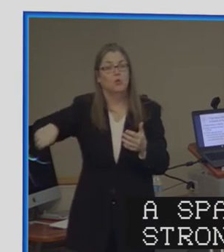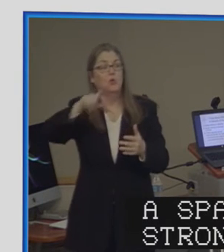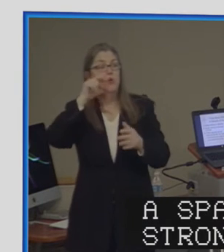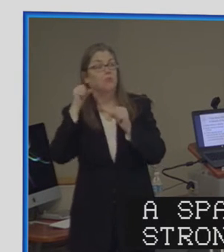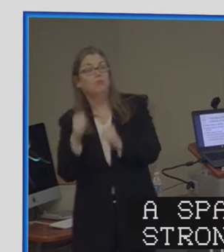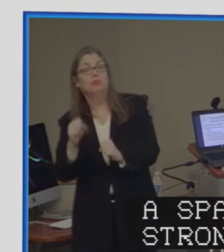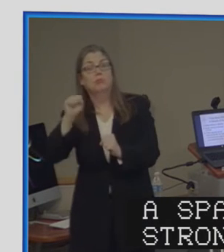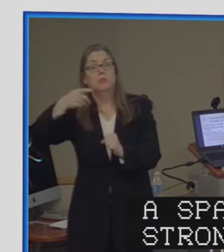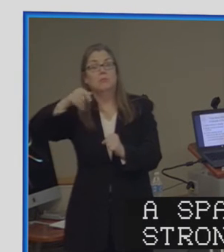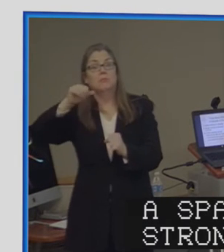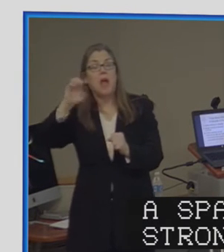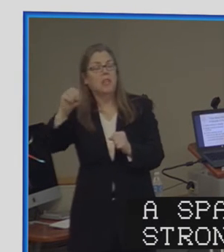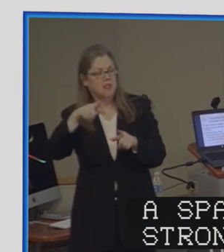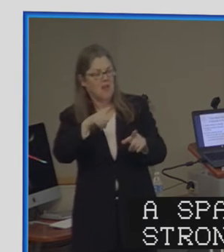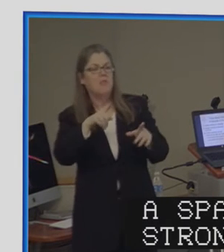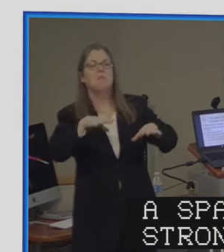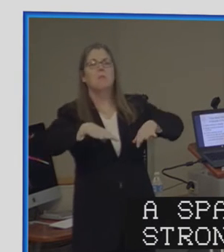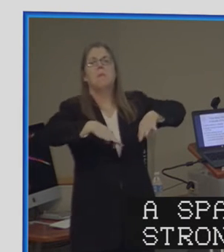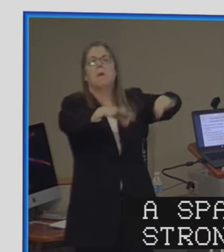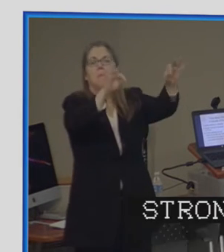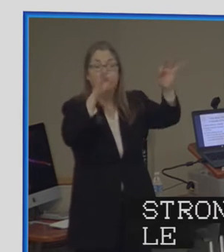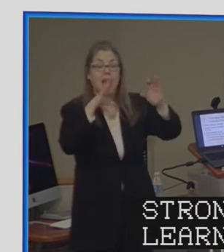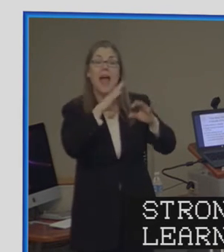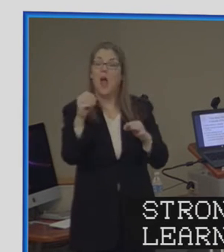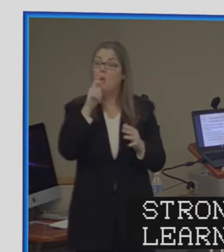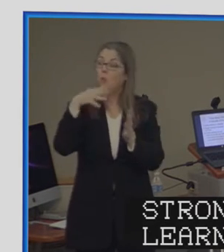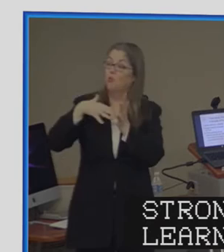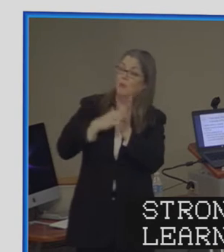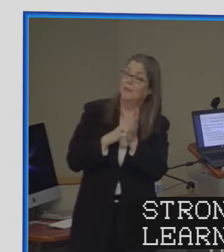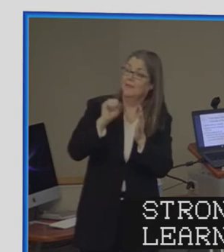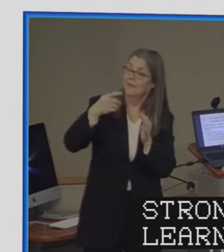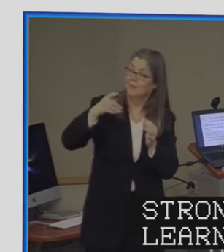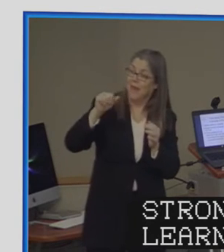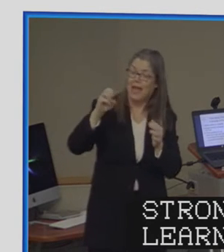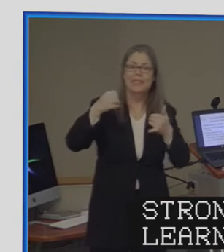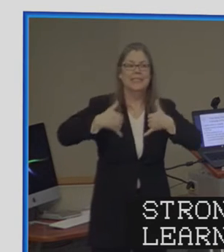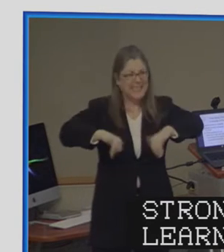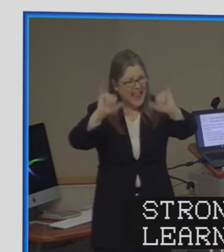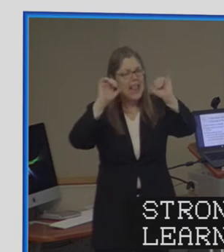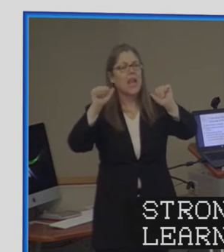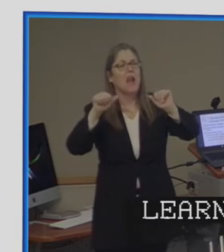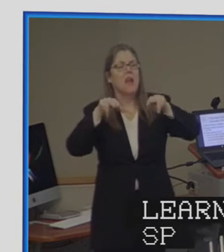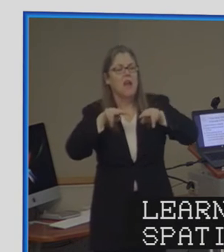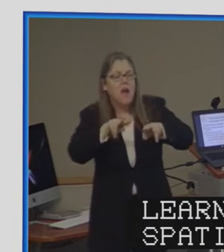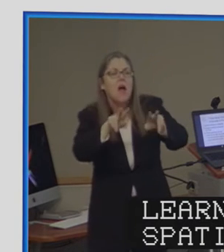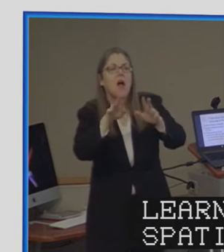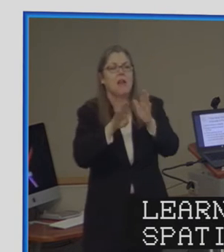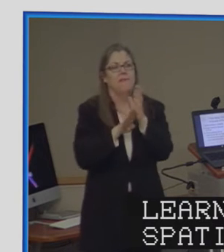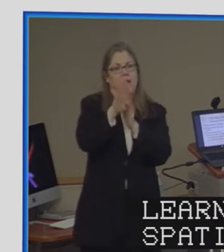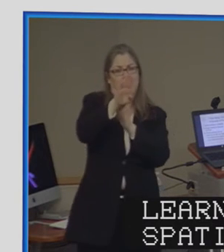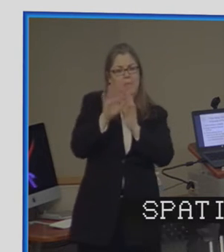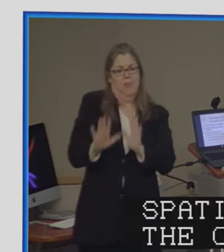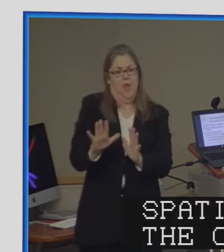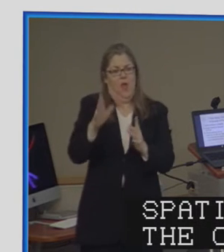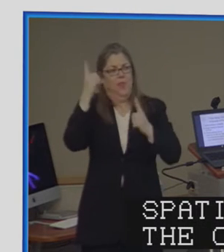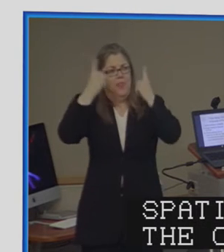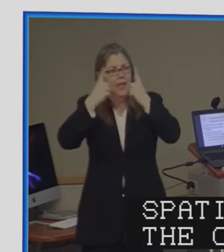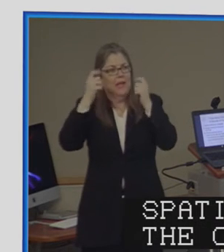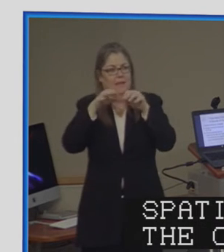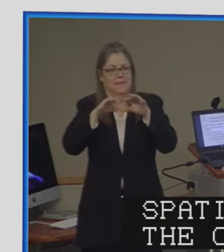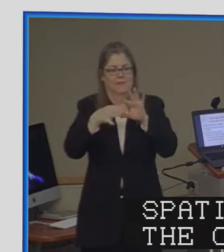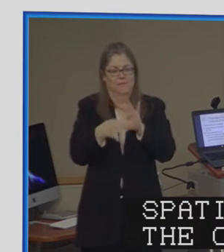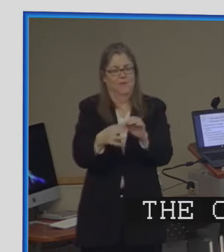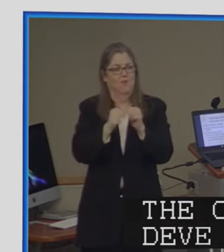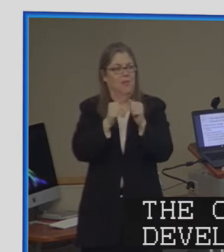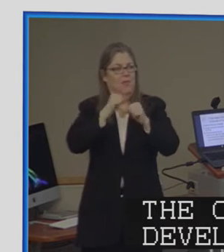helps weaker spatial thinkers both to enter the curriculum and also to develop their spatial thinking. So